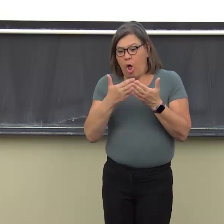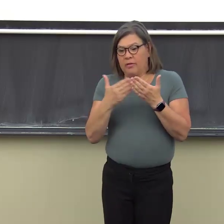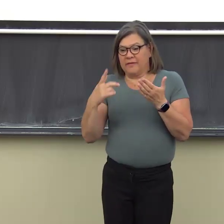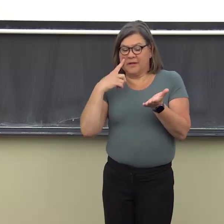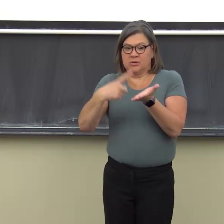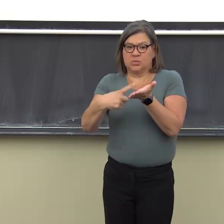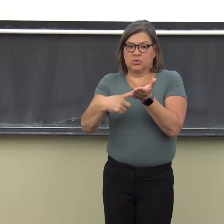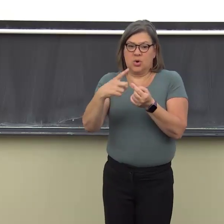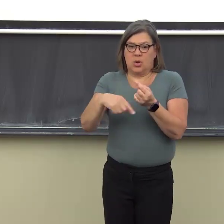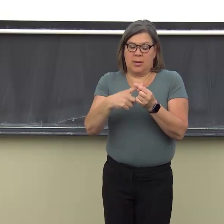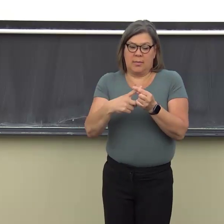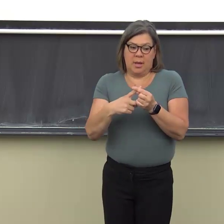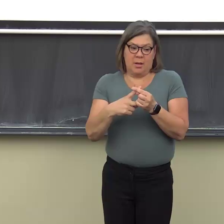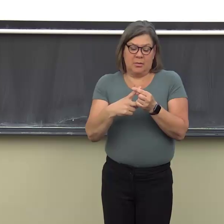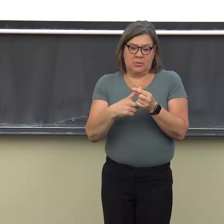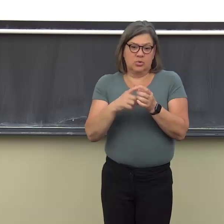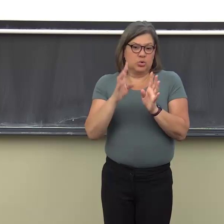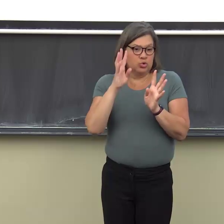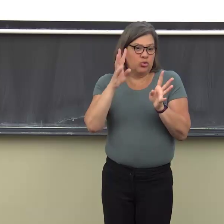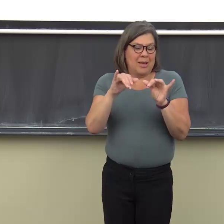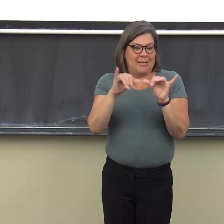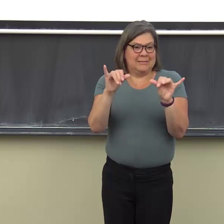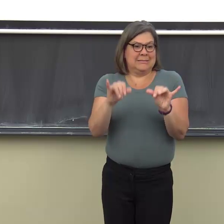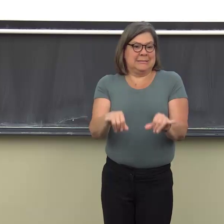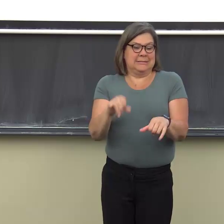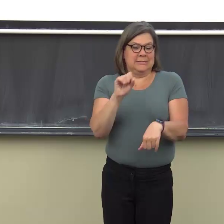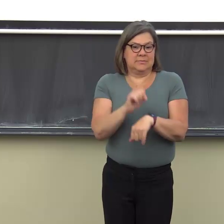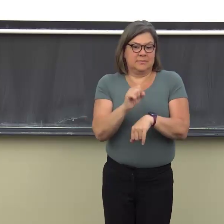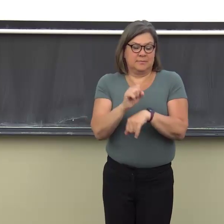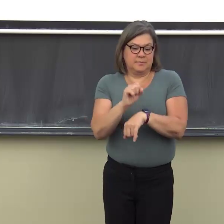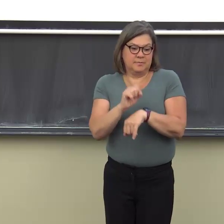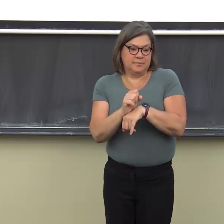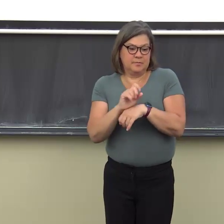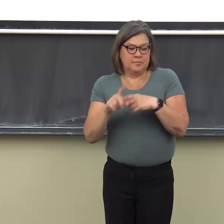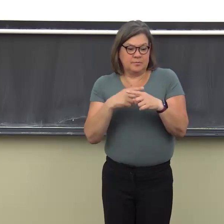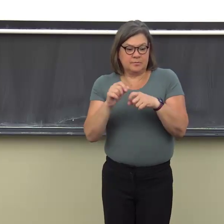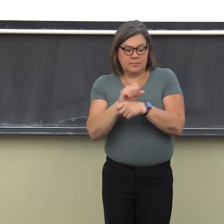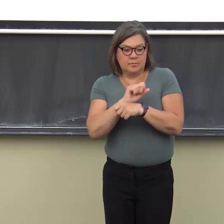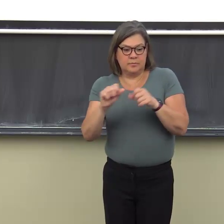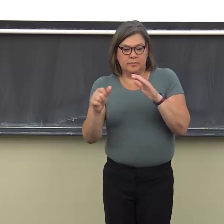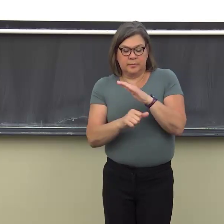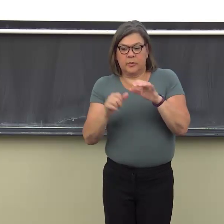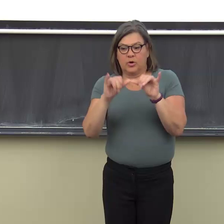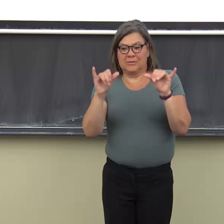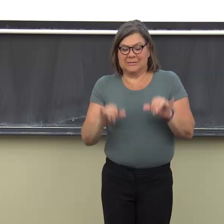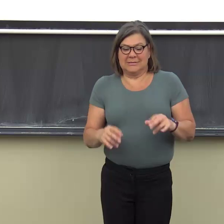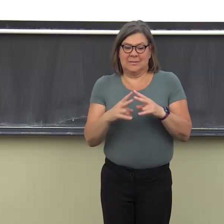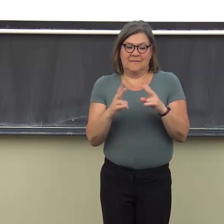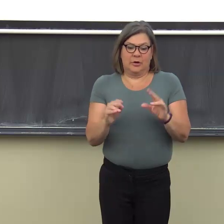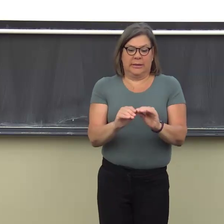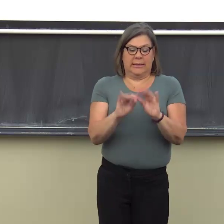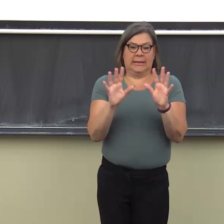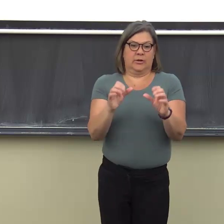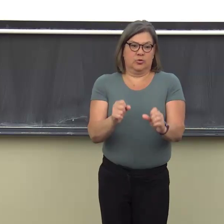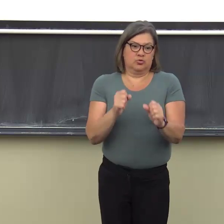be to create systems that could work when we are working under a system that it's very clear and strong